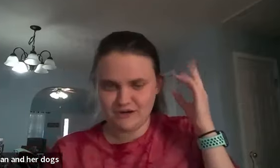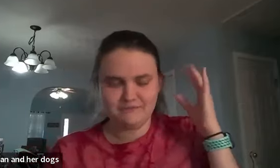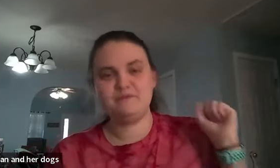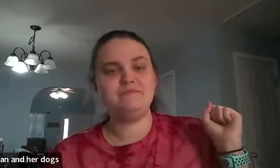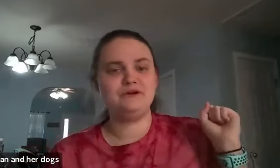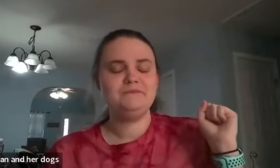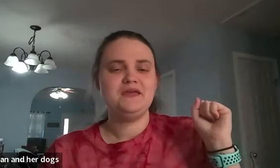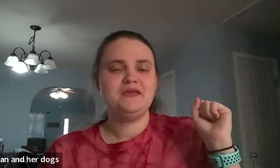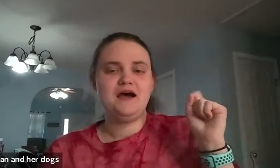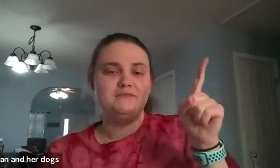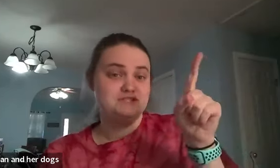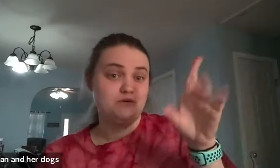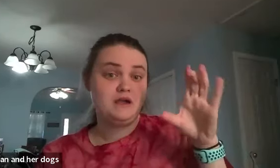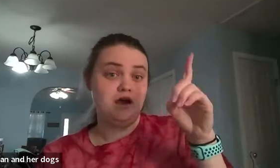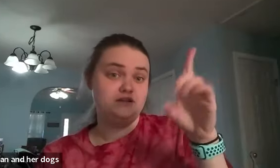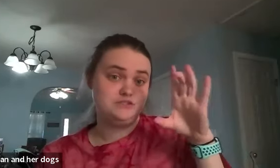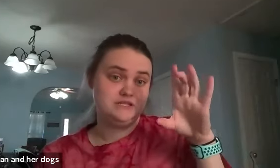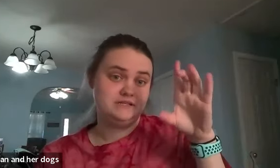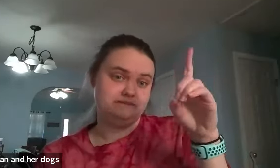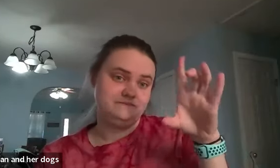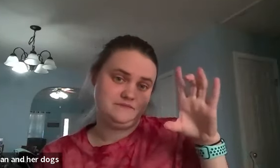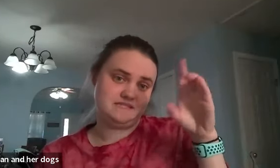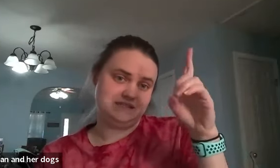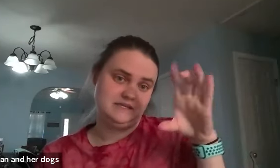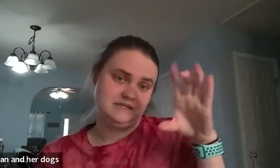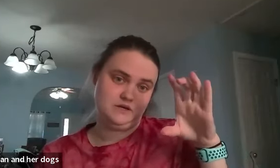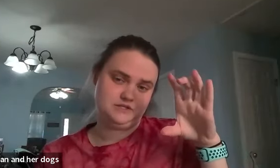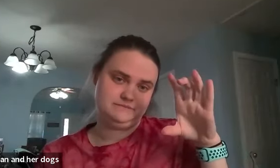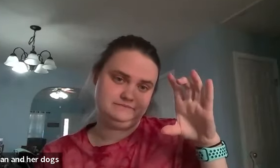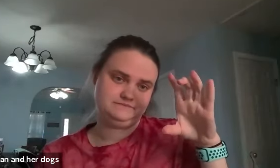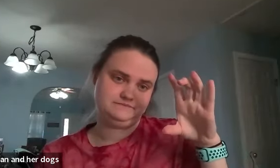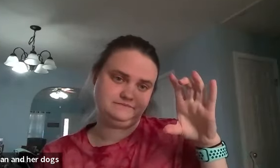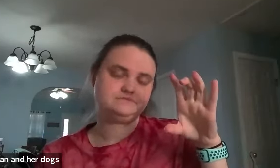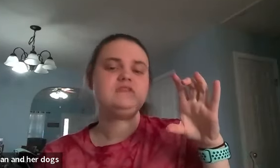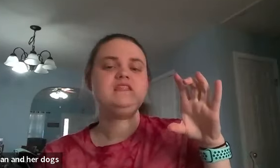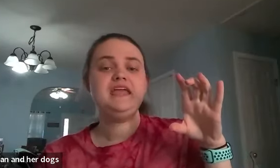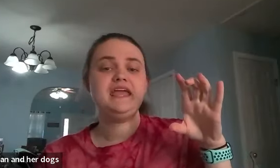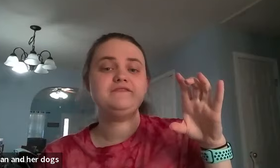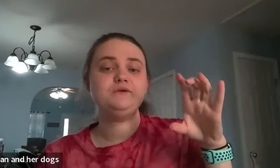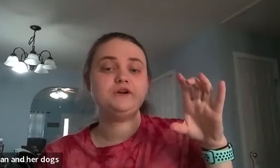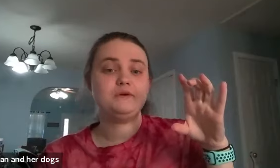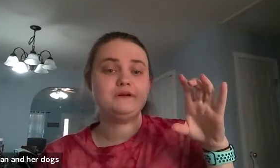trying to remember. But so like 100 is that C, 100. If you were going to